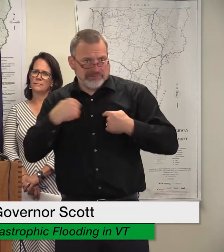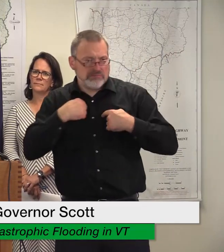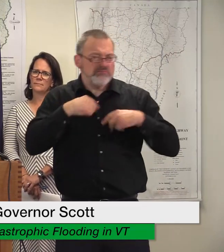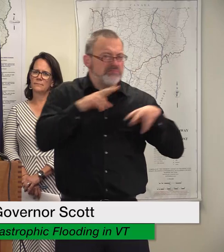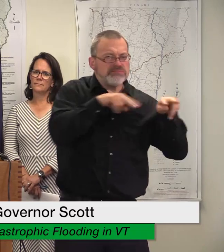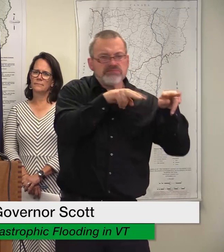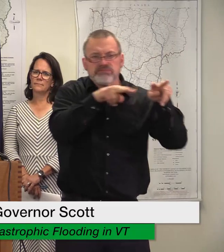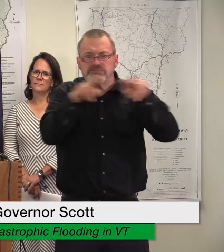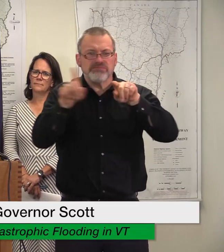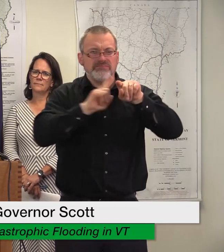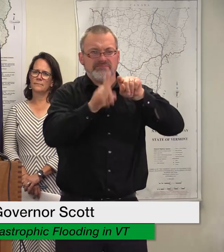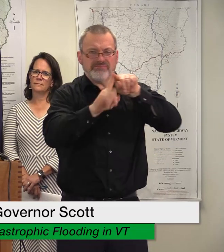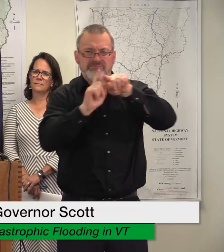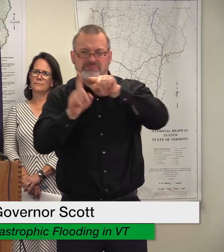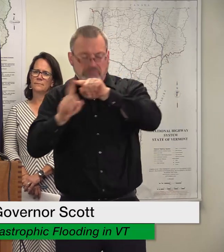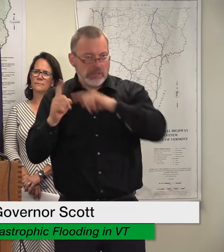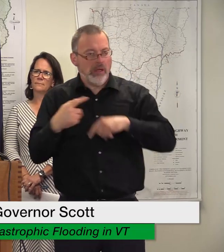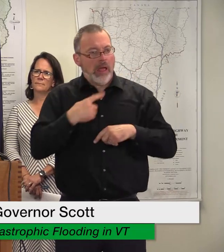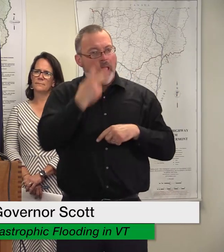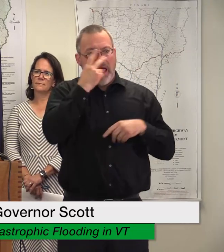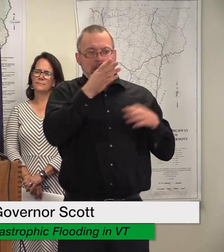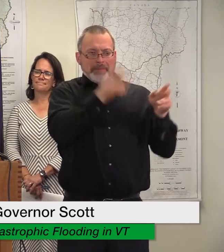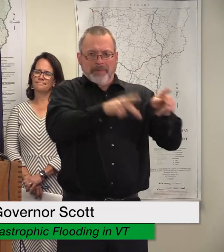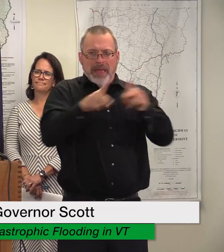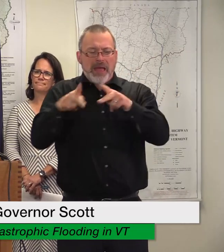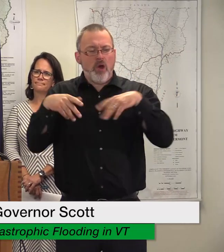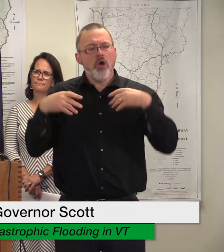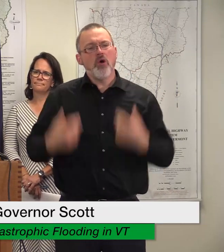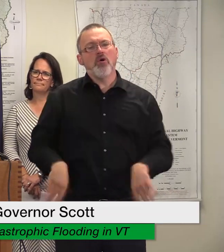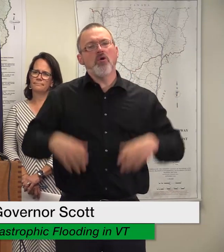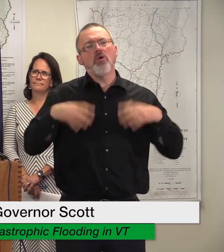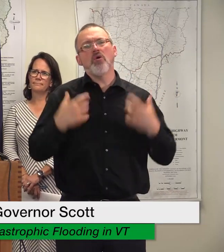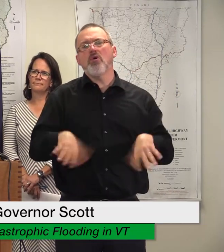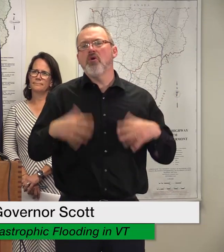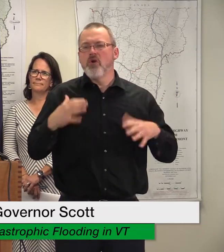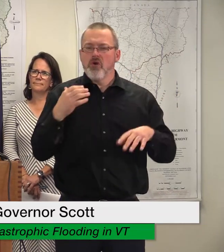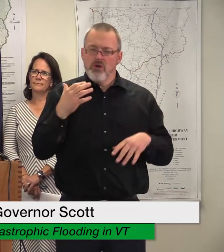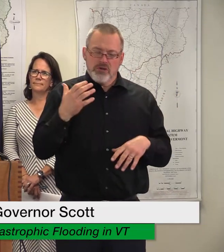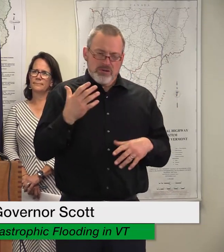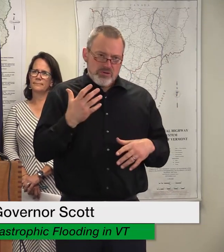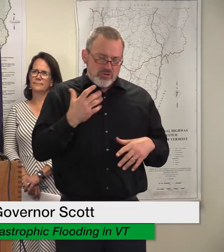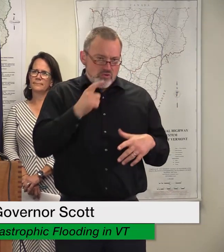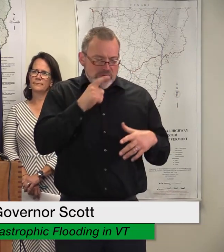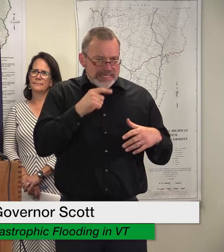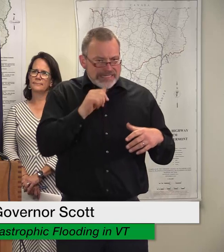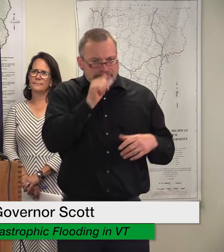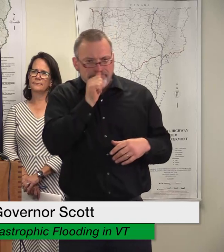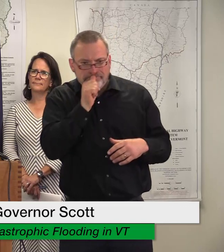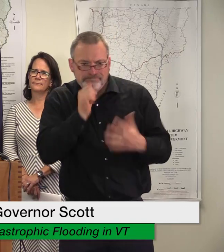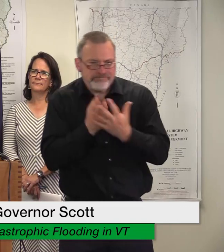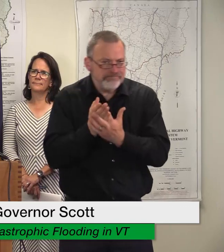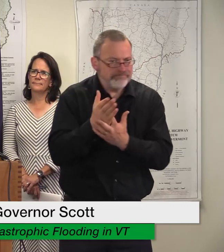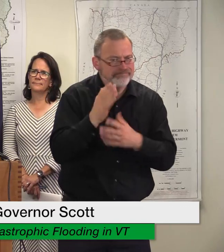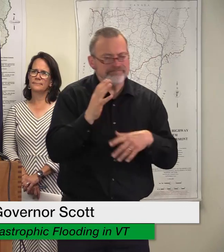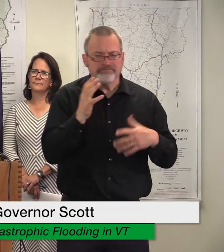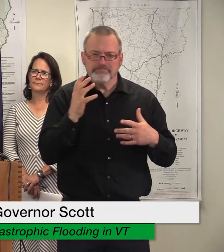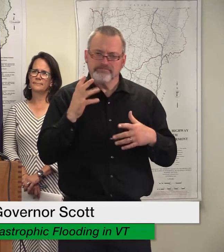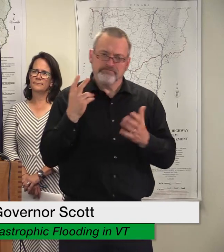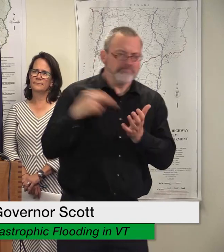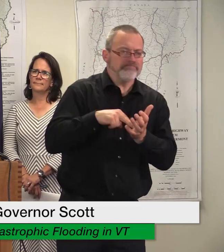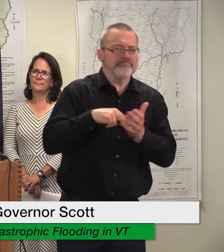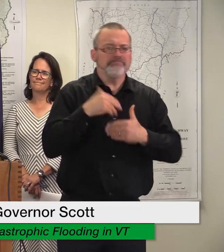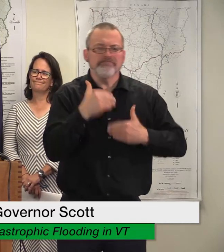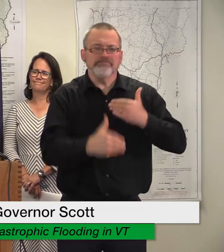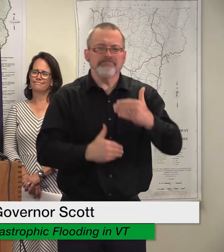strength. But through the resilience so many have shown, from Irene to the pandemic to this year's